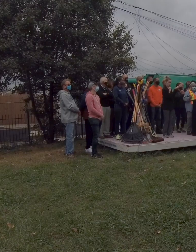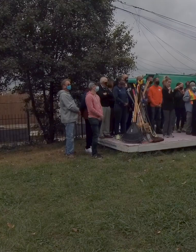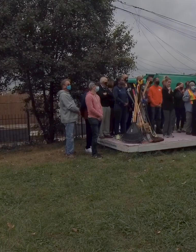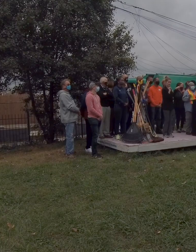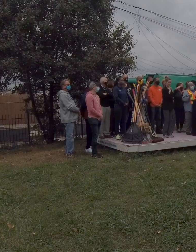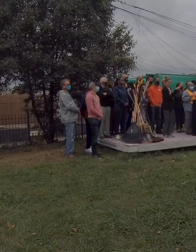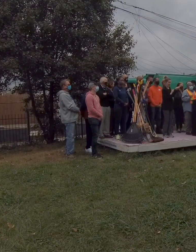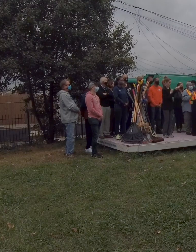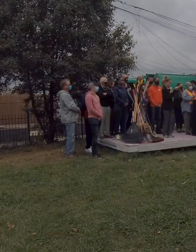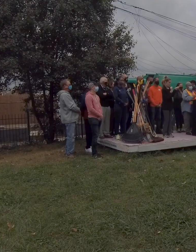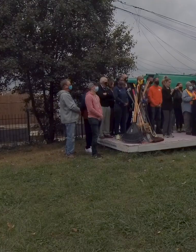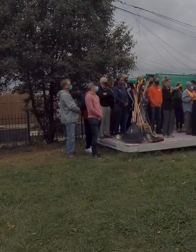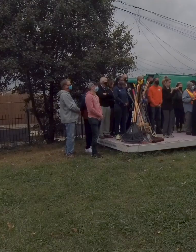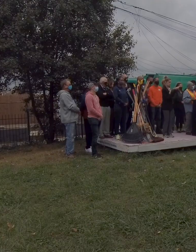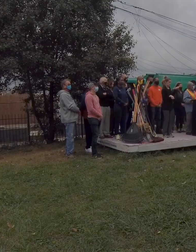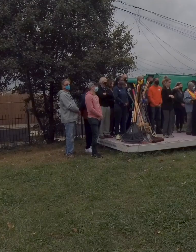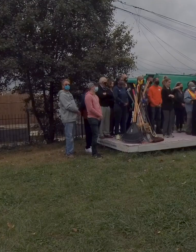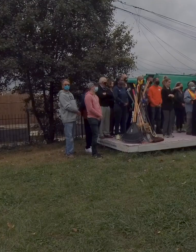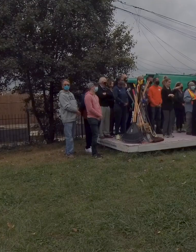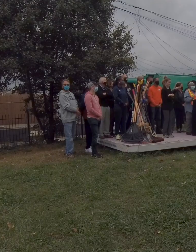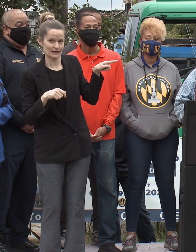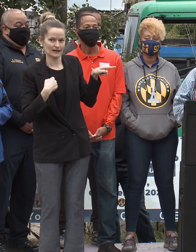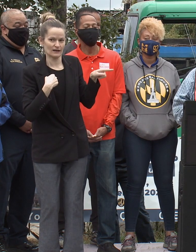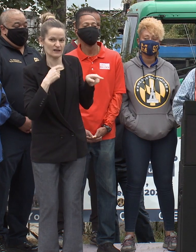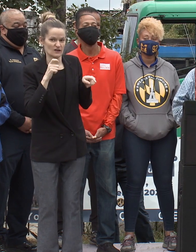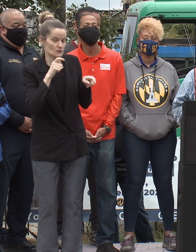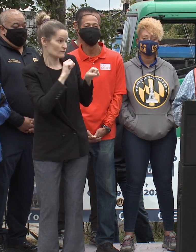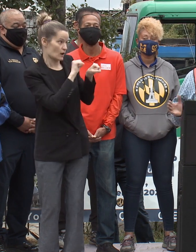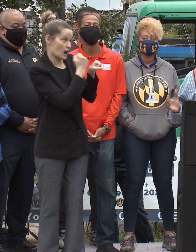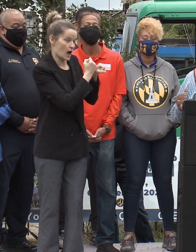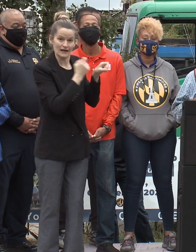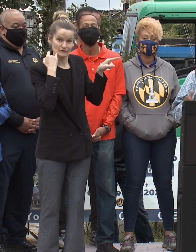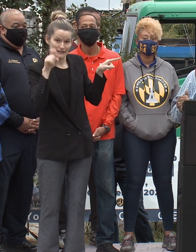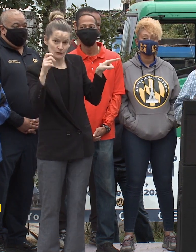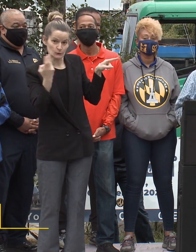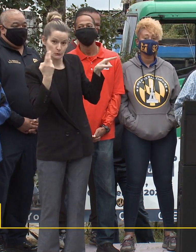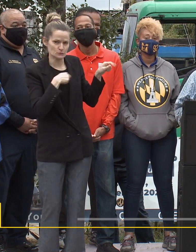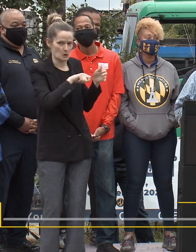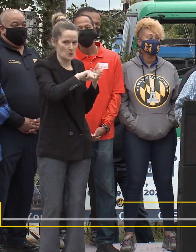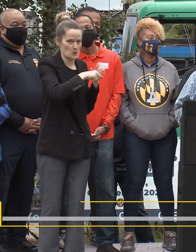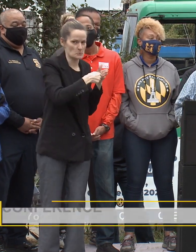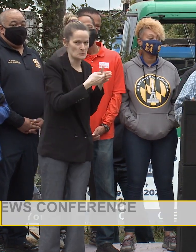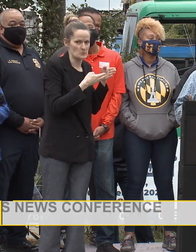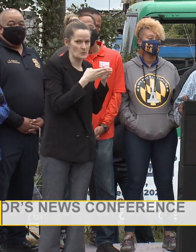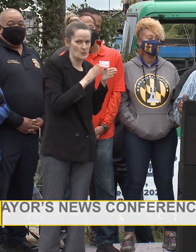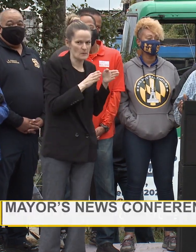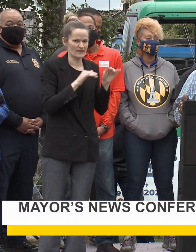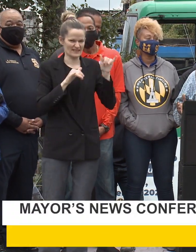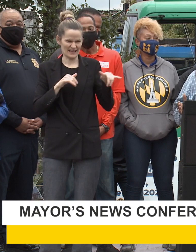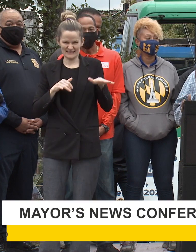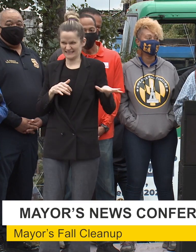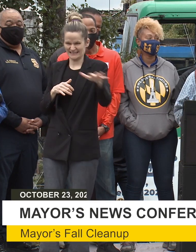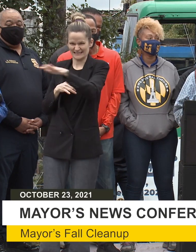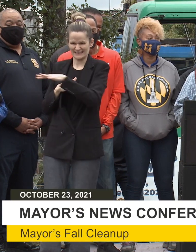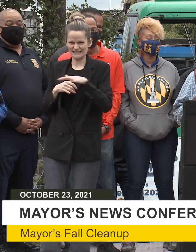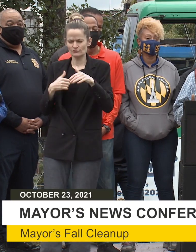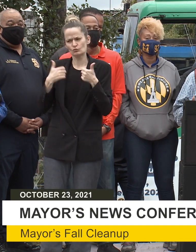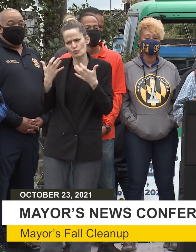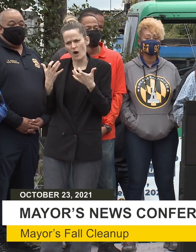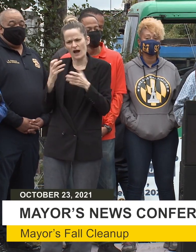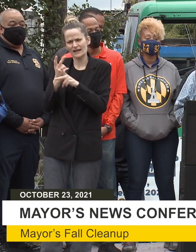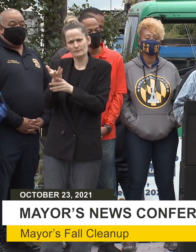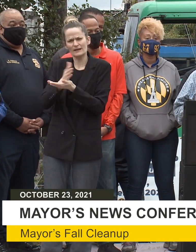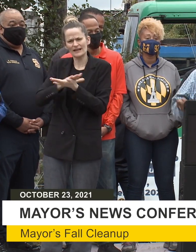So I'll unlock it. If you need to use it, it will be there. But this is one of the areas that we try to reuse